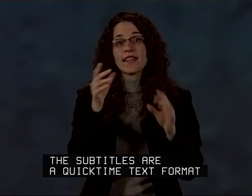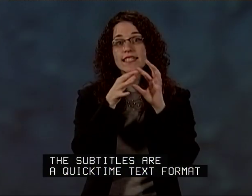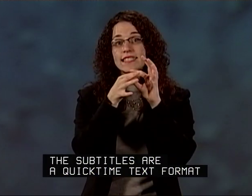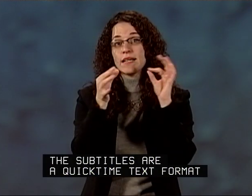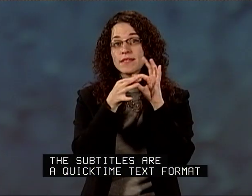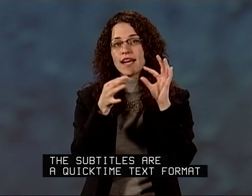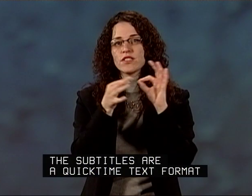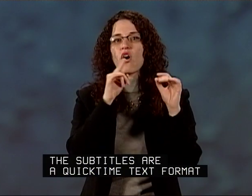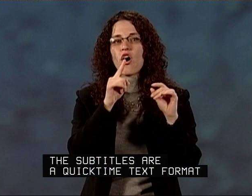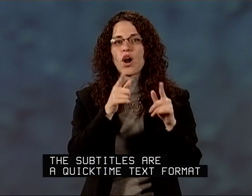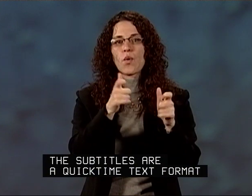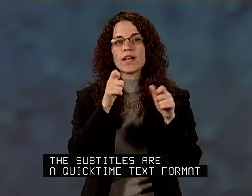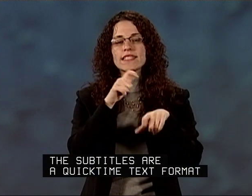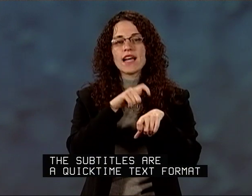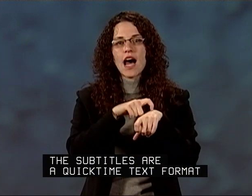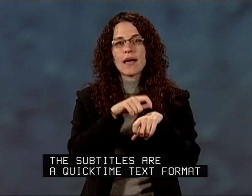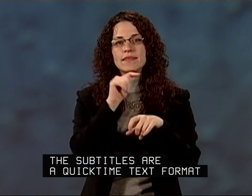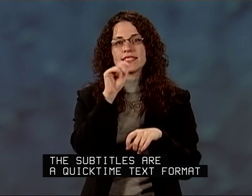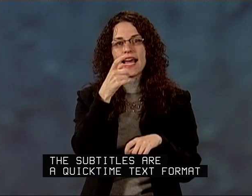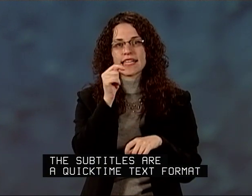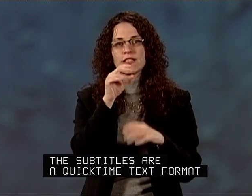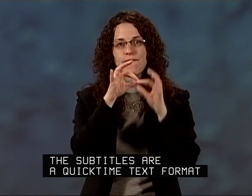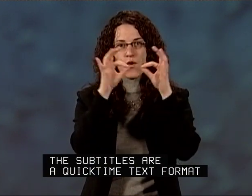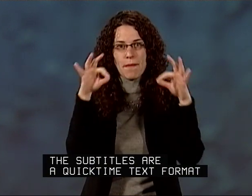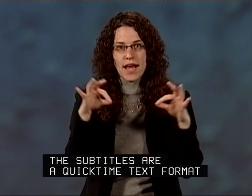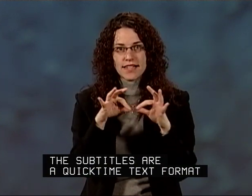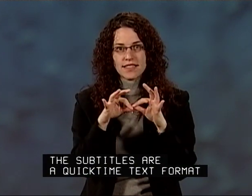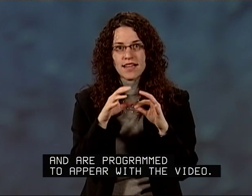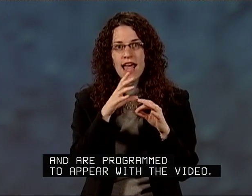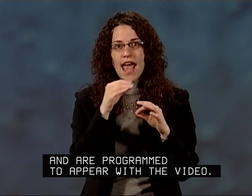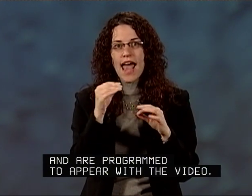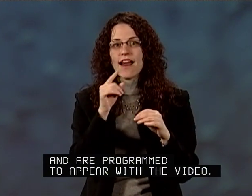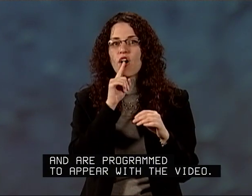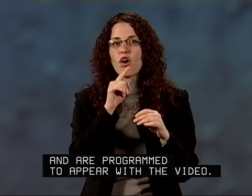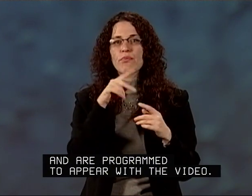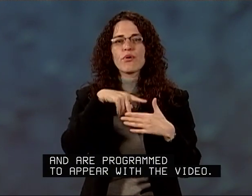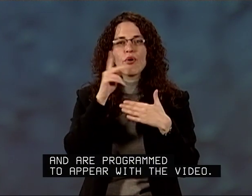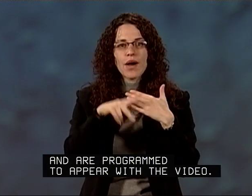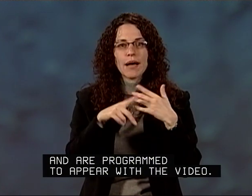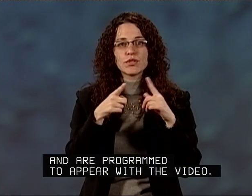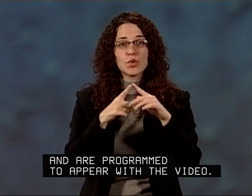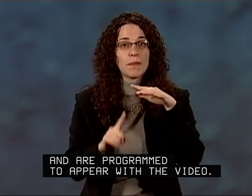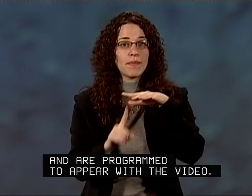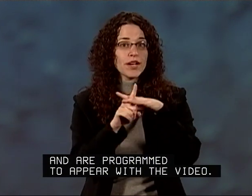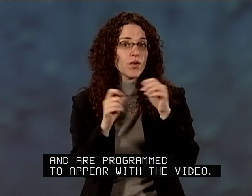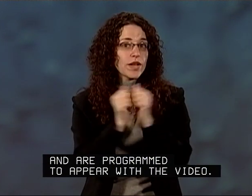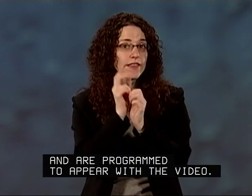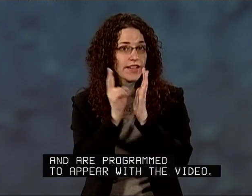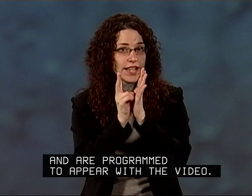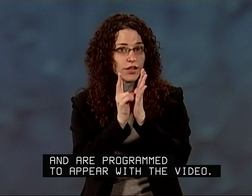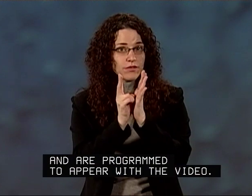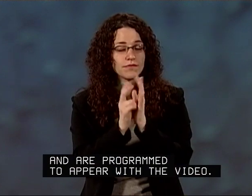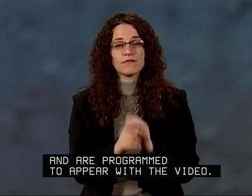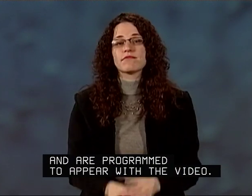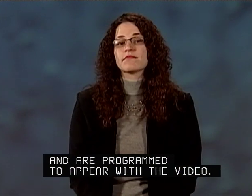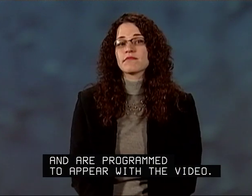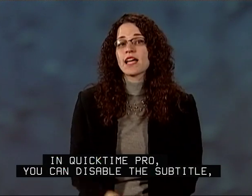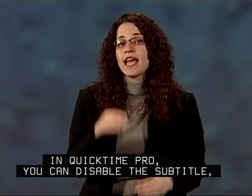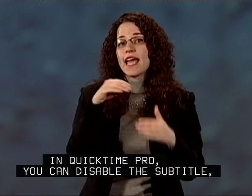The subtitles are a QuickTime text format and are programmed to appear with the video.